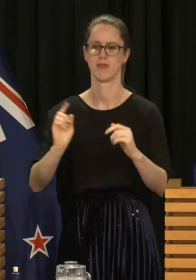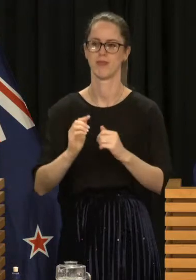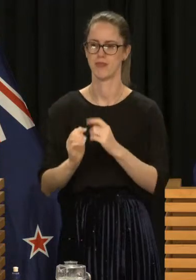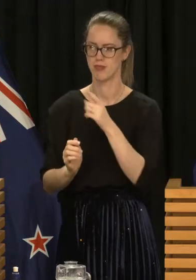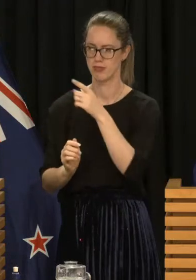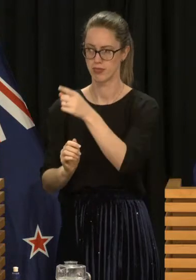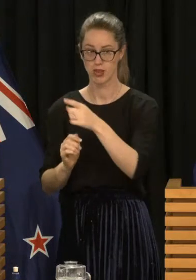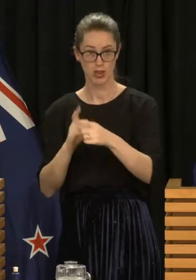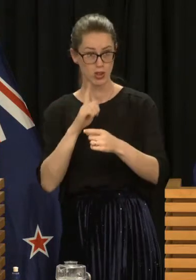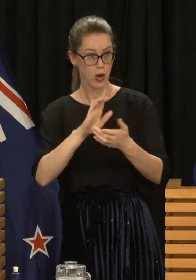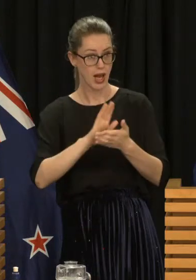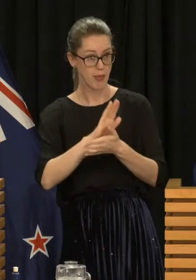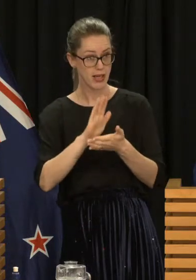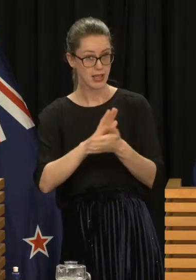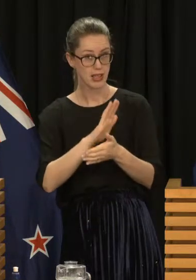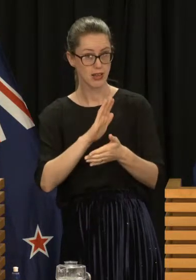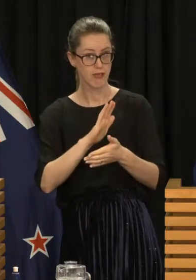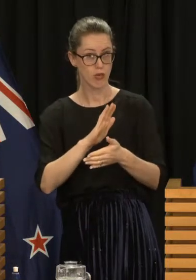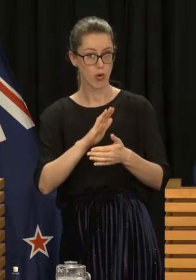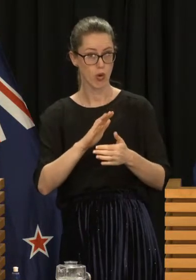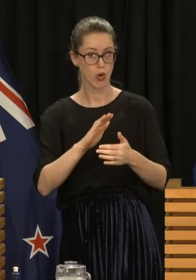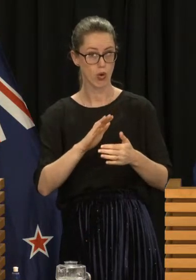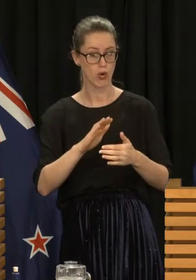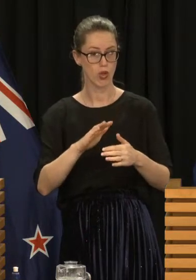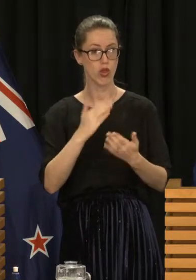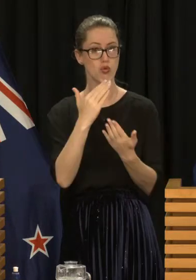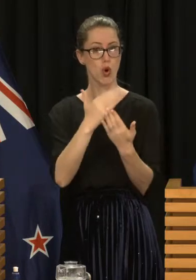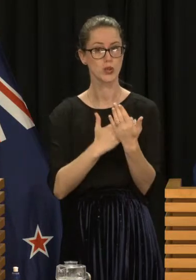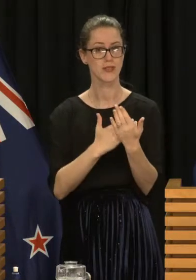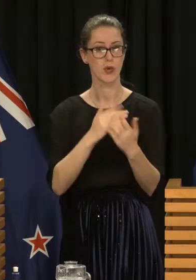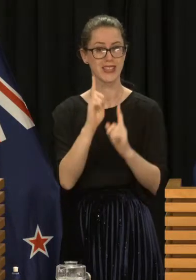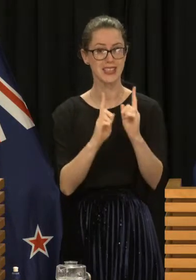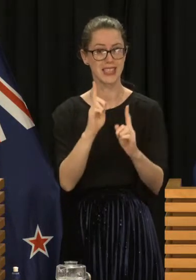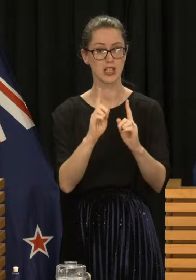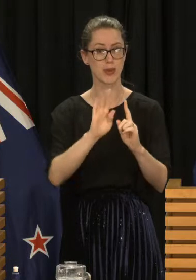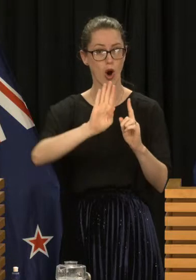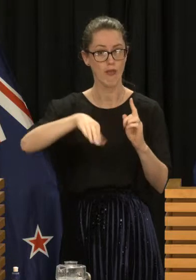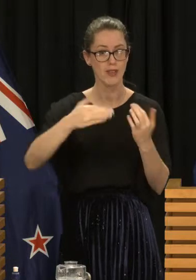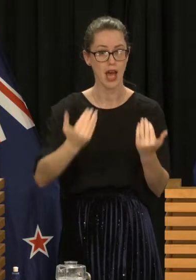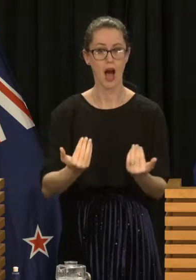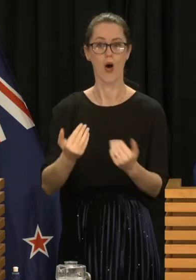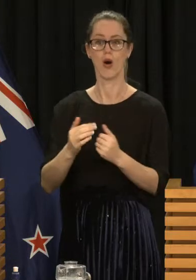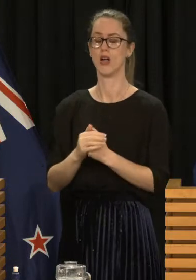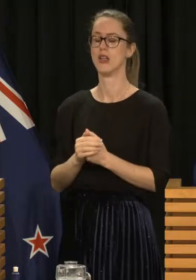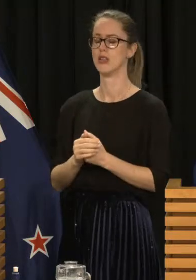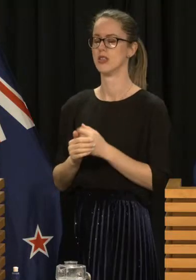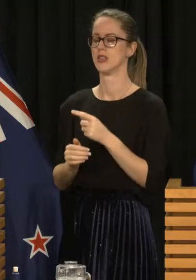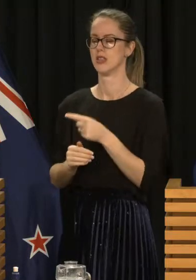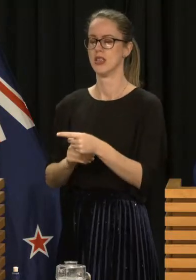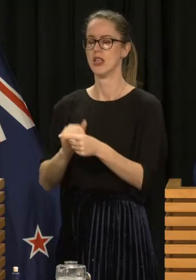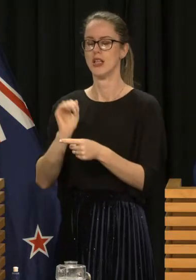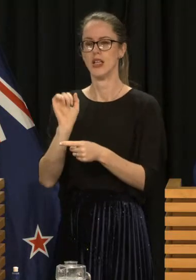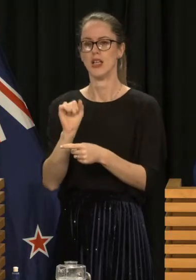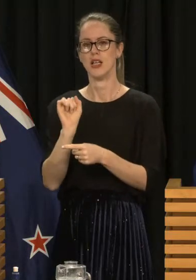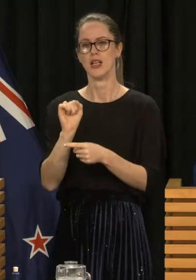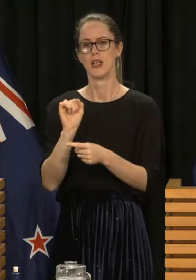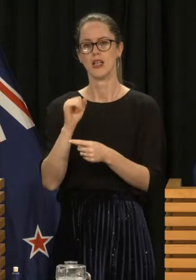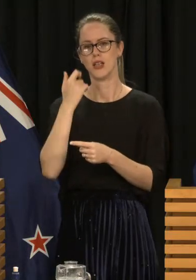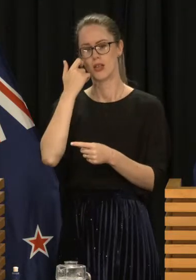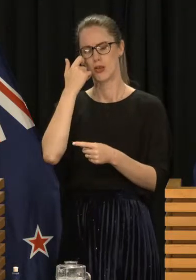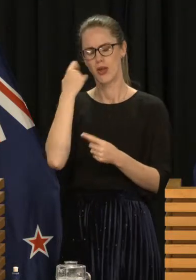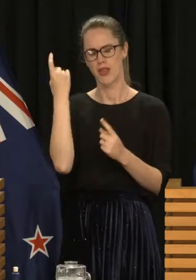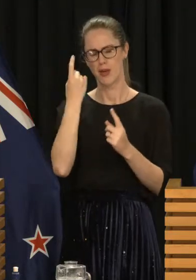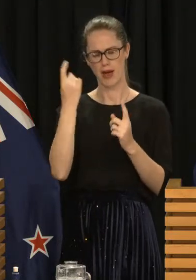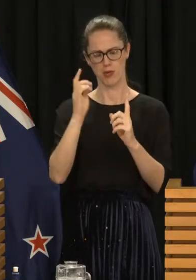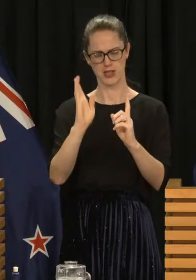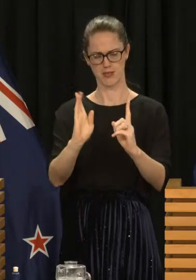context, you're happy to lift those restrictions in the CBD? Look, that's one of the things we look at. We look at whether, is there likely to be a clear chain